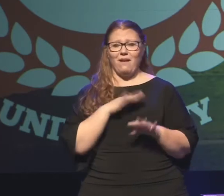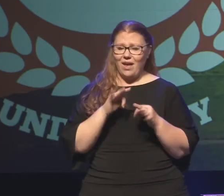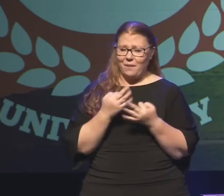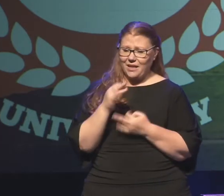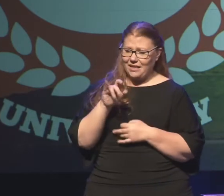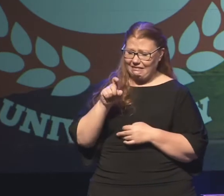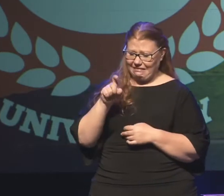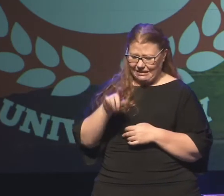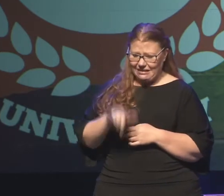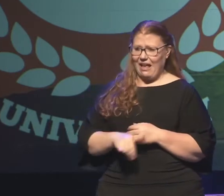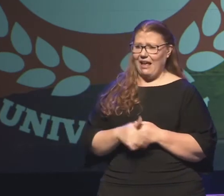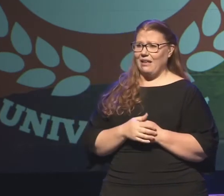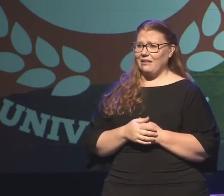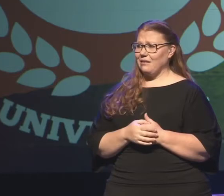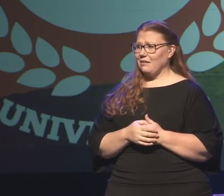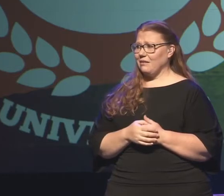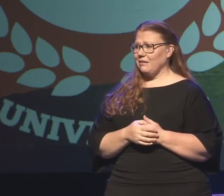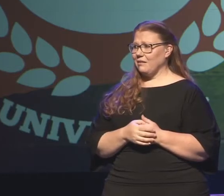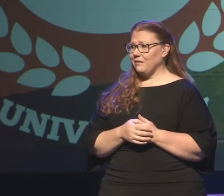this.